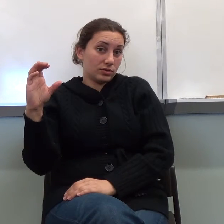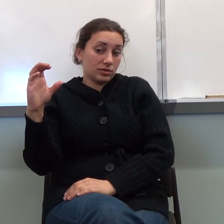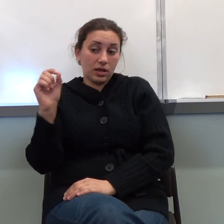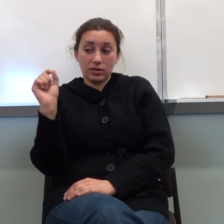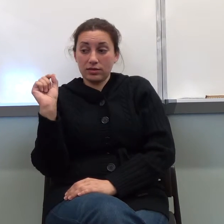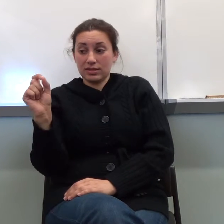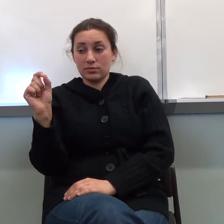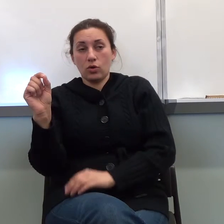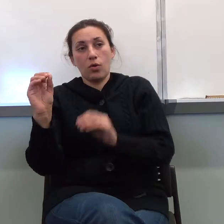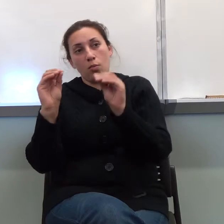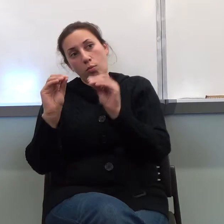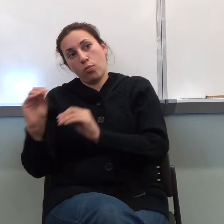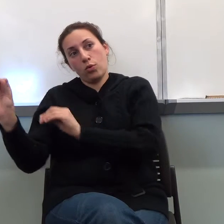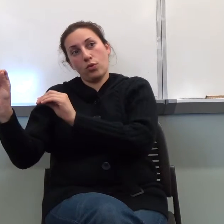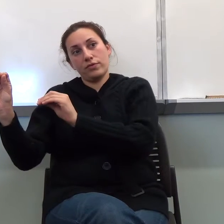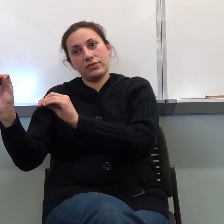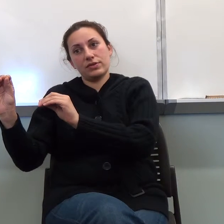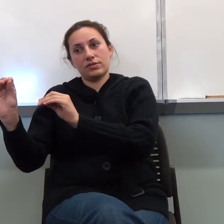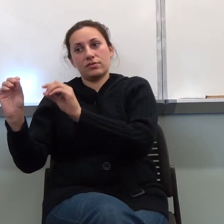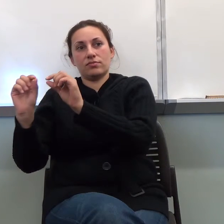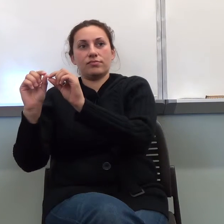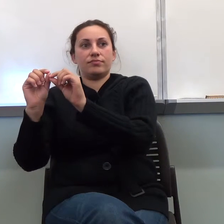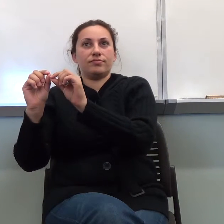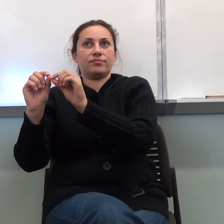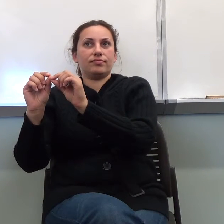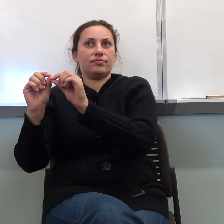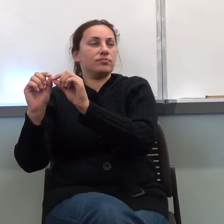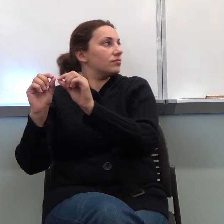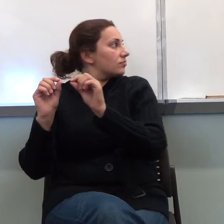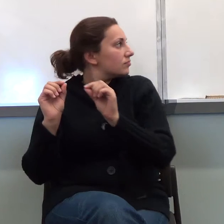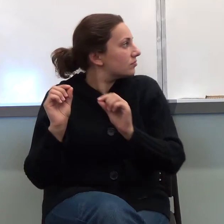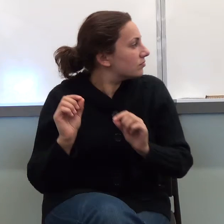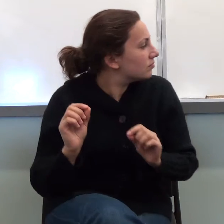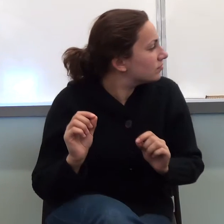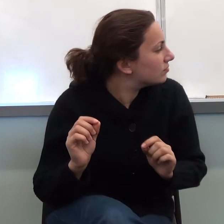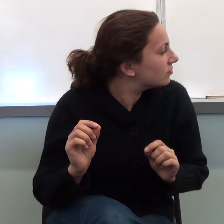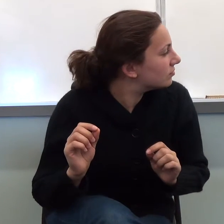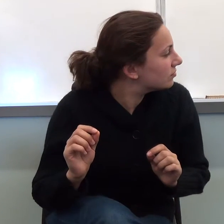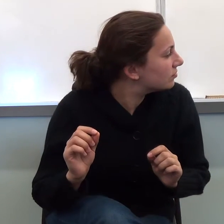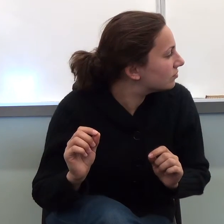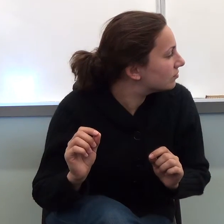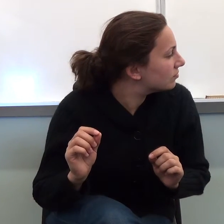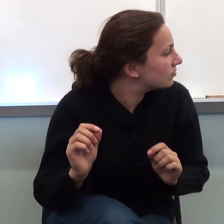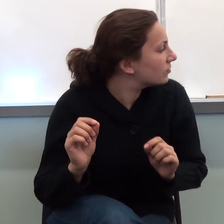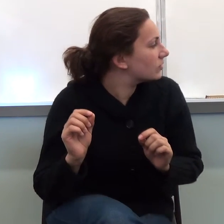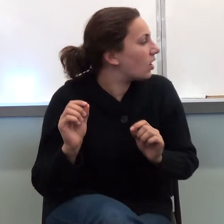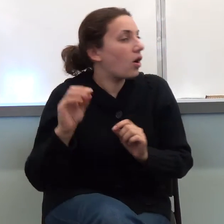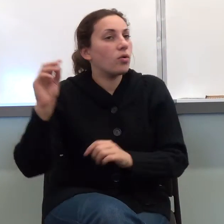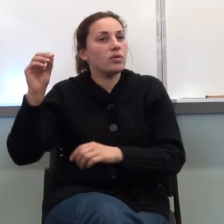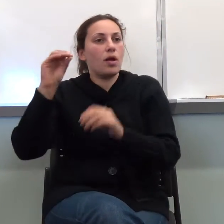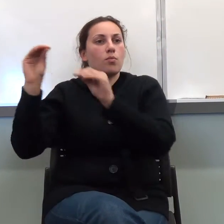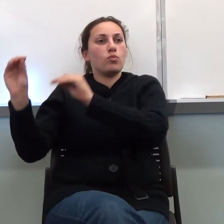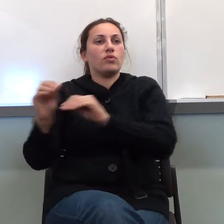you 0.4, and put a percent sign on it. And that's it. 0.4%.